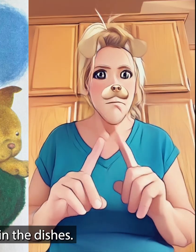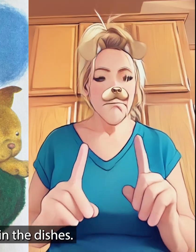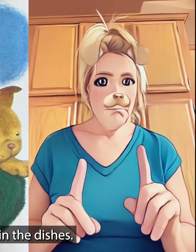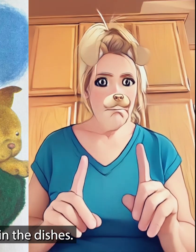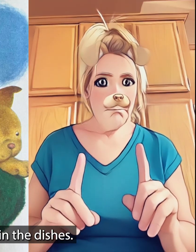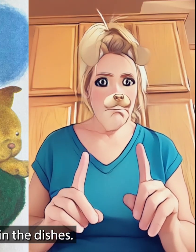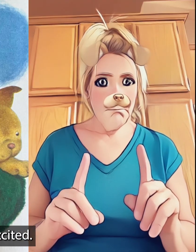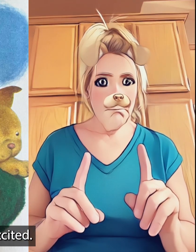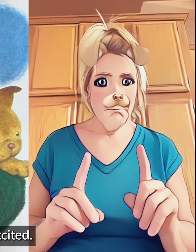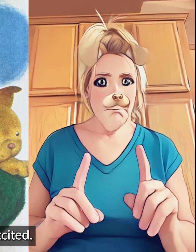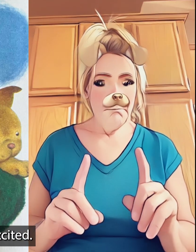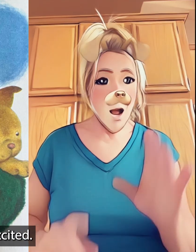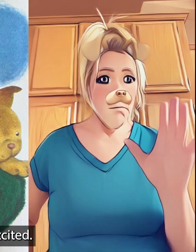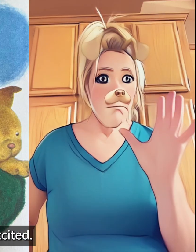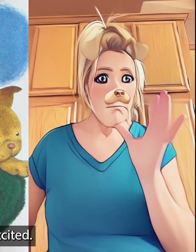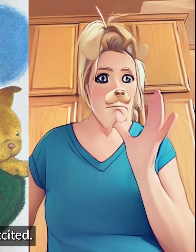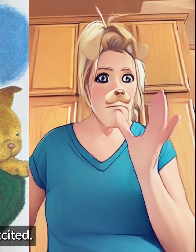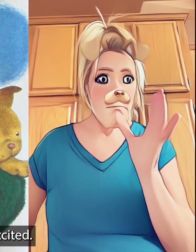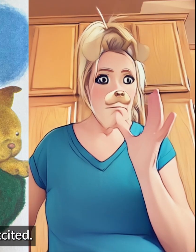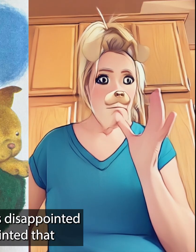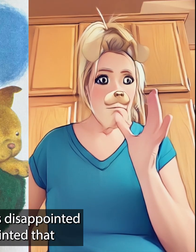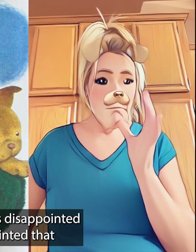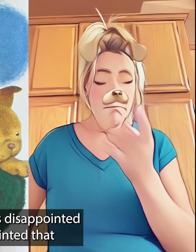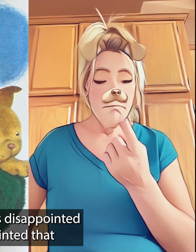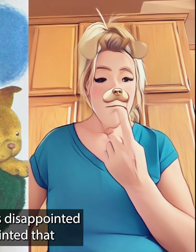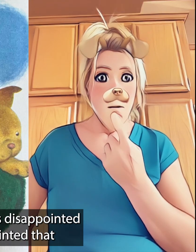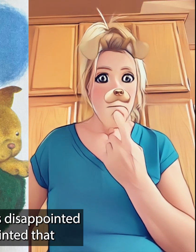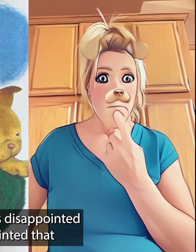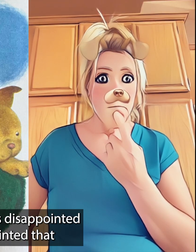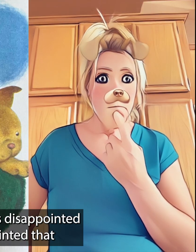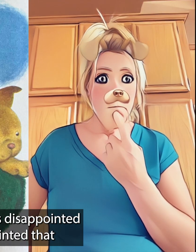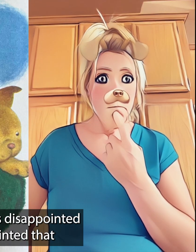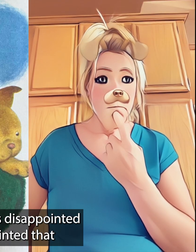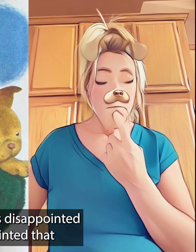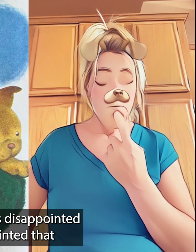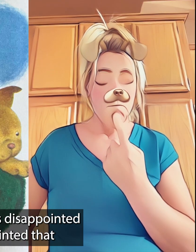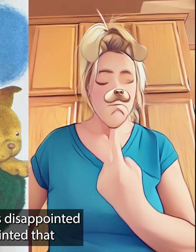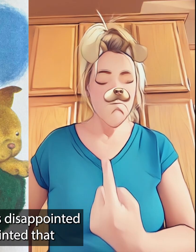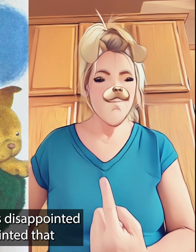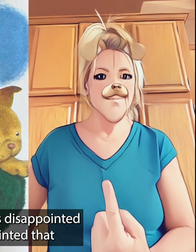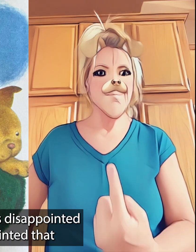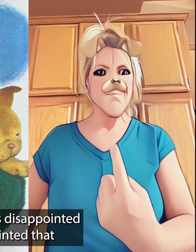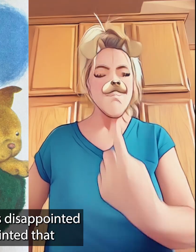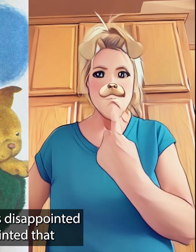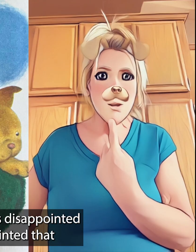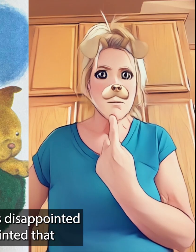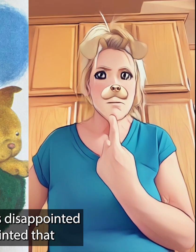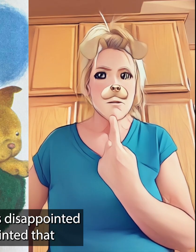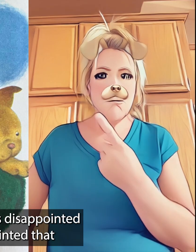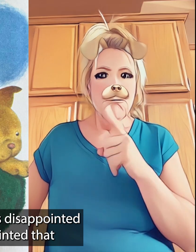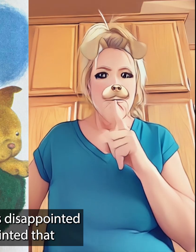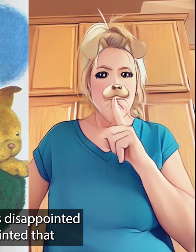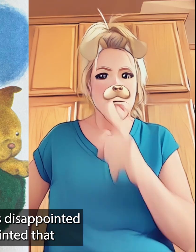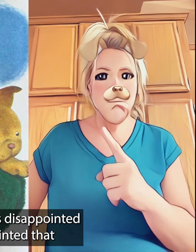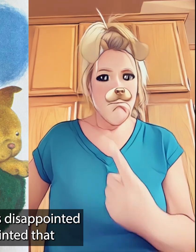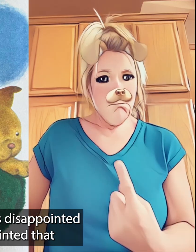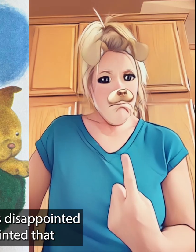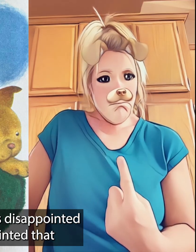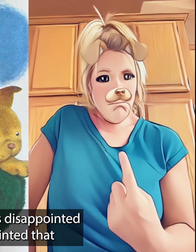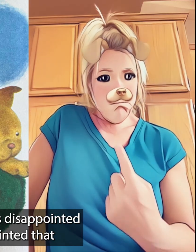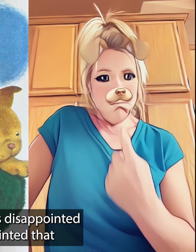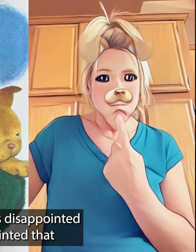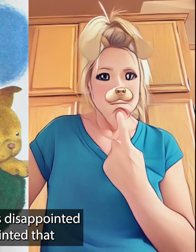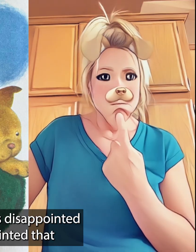in the dishes. They were so excited, but Mother said she was disappointed. She was